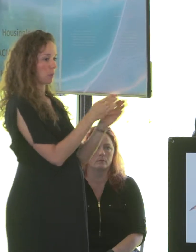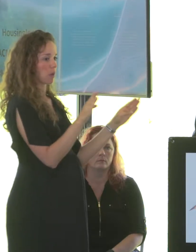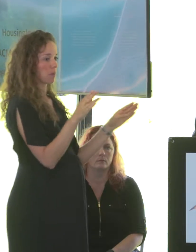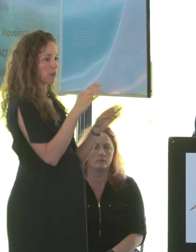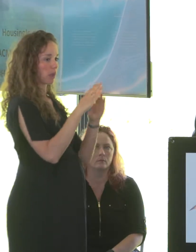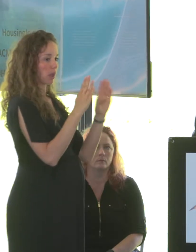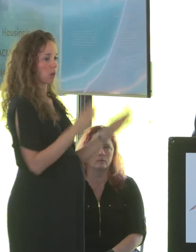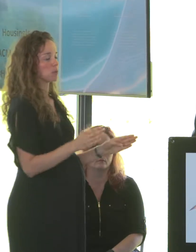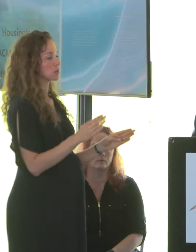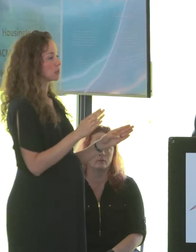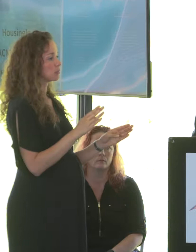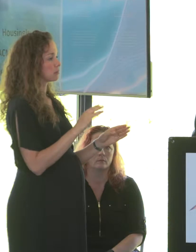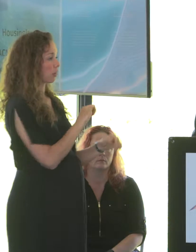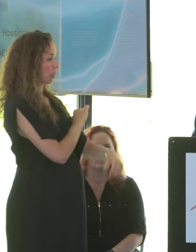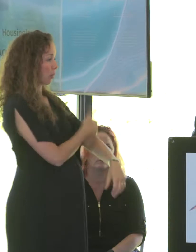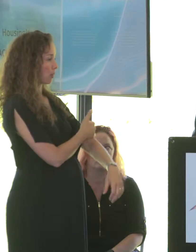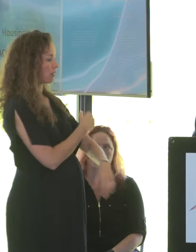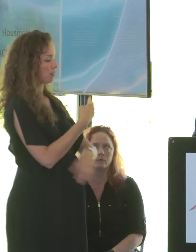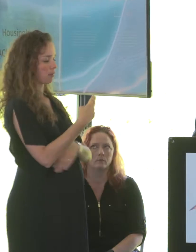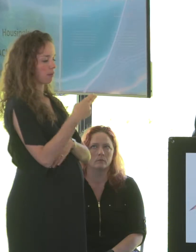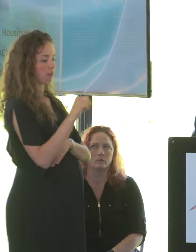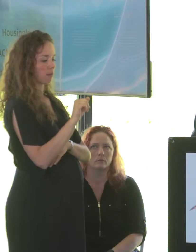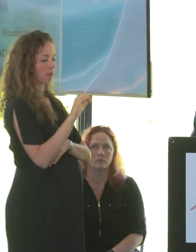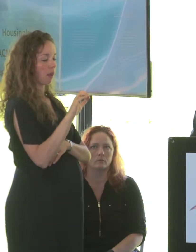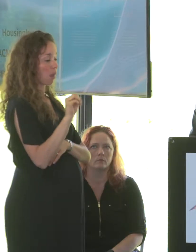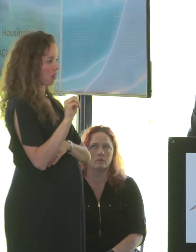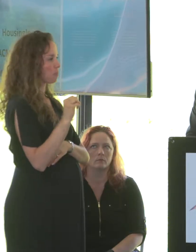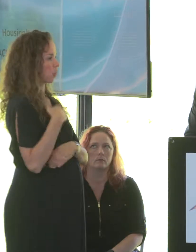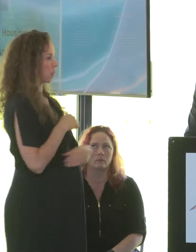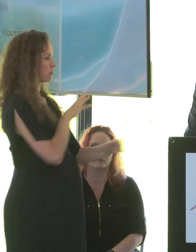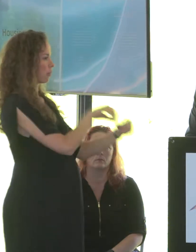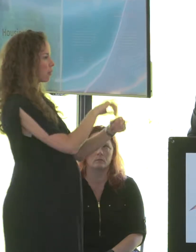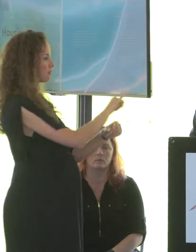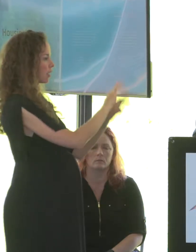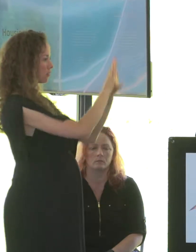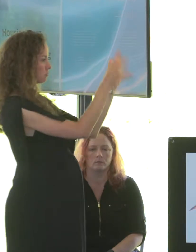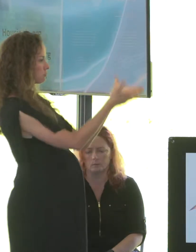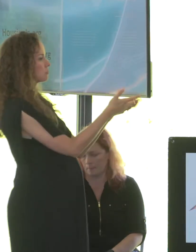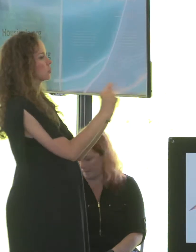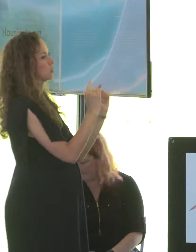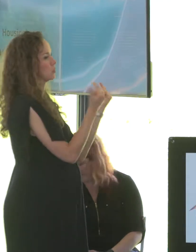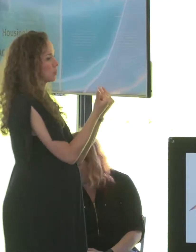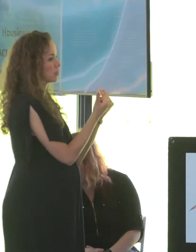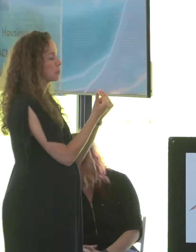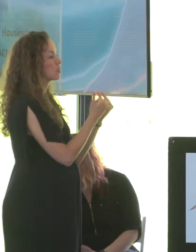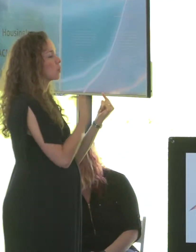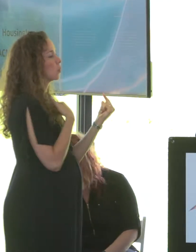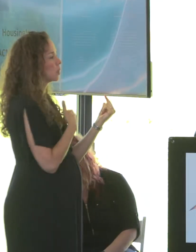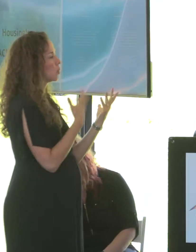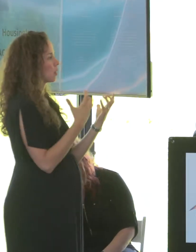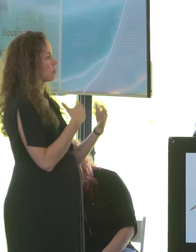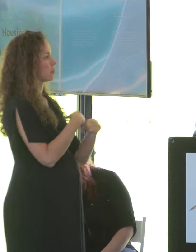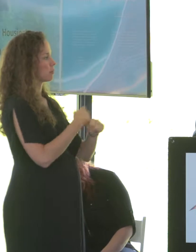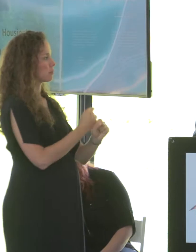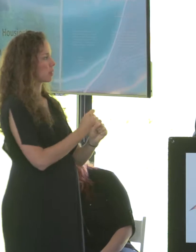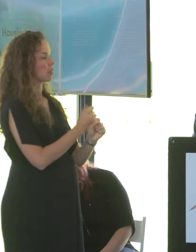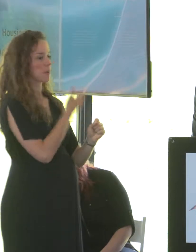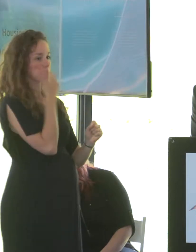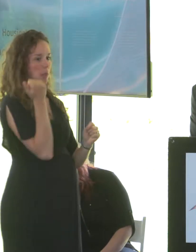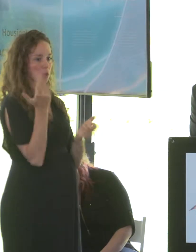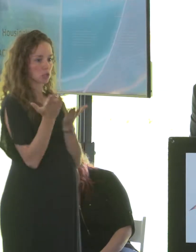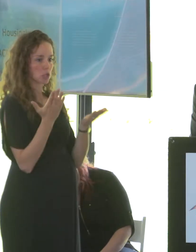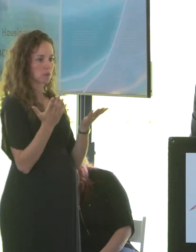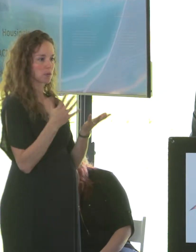is a member. And we seek to build holistic connections between services so that they can better meet the needs and improve life outcomes